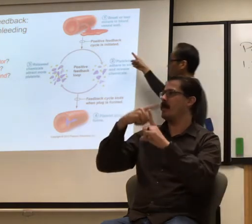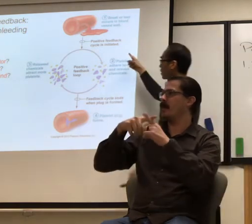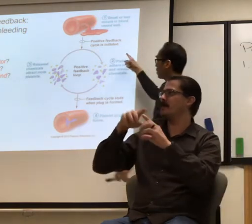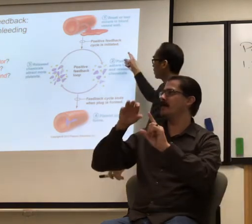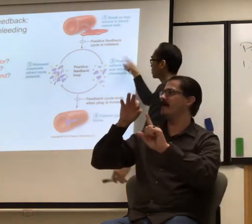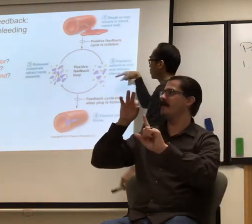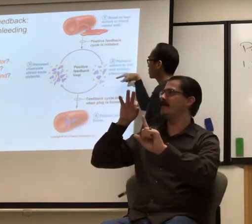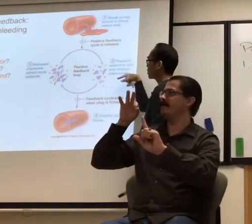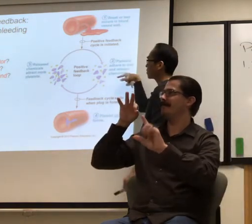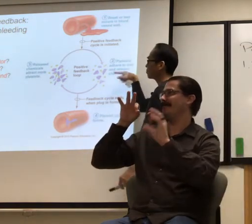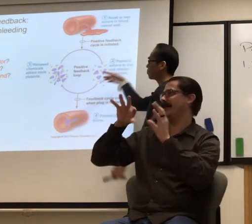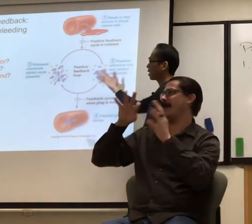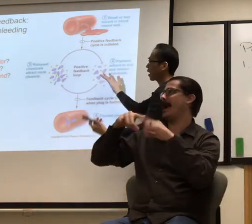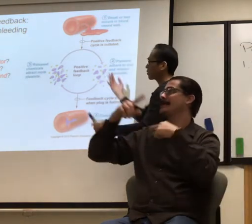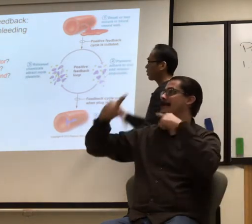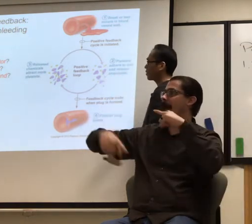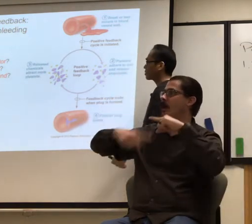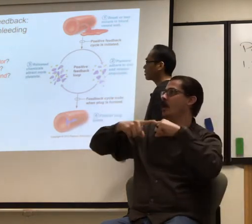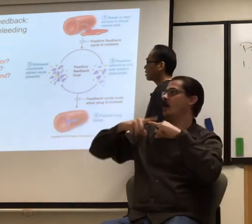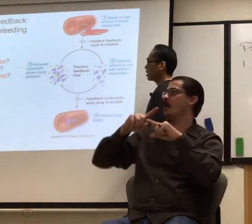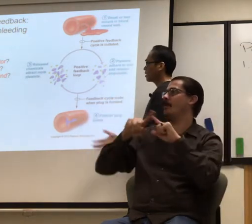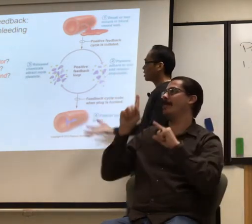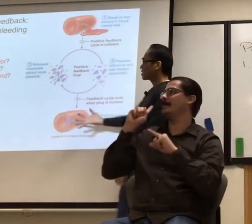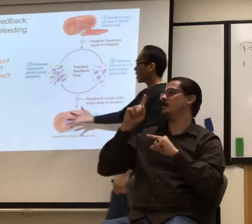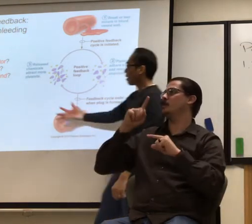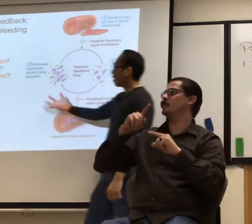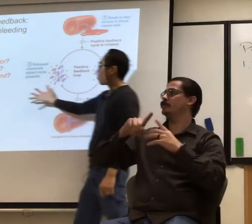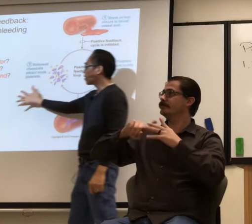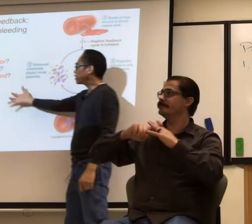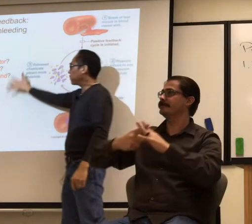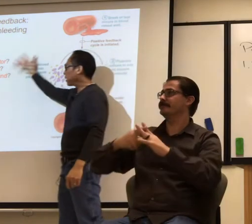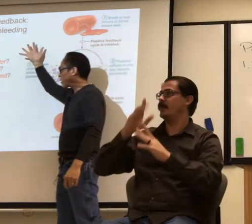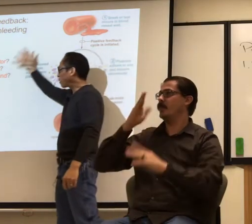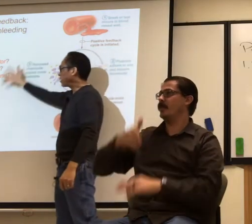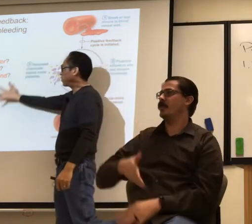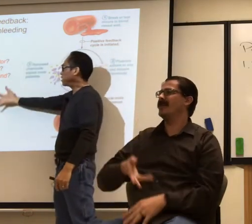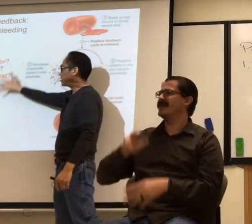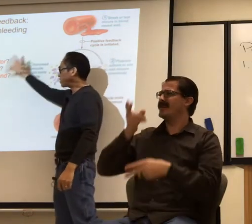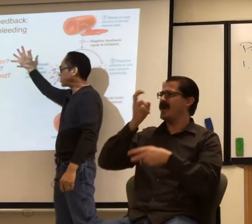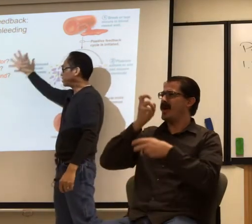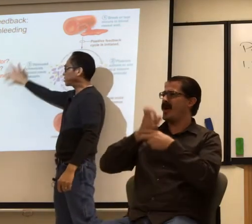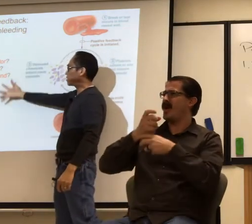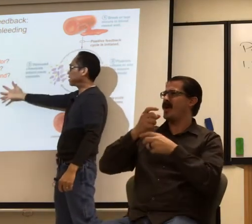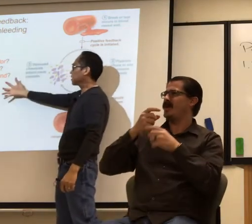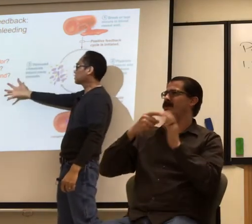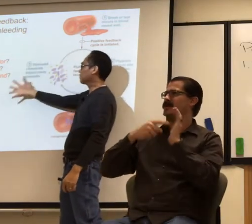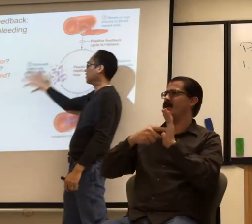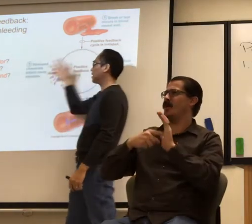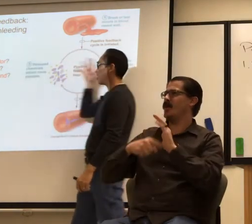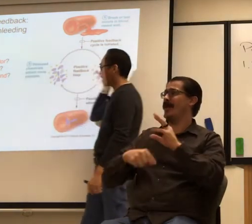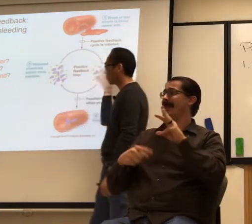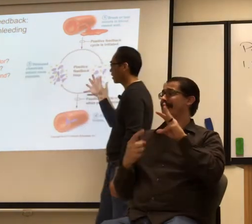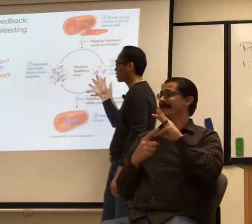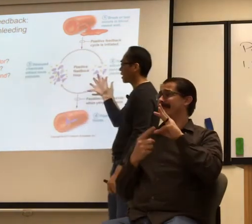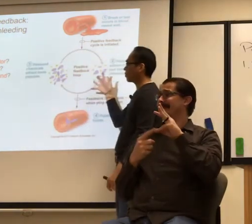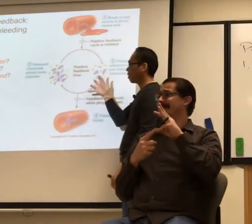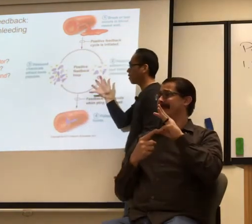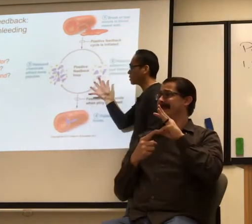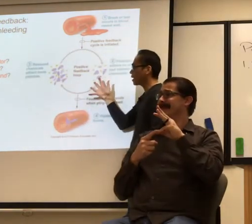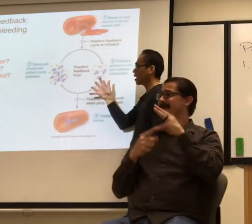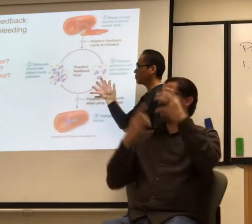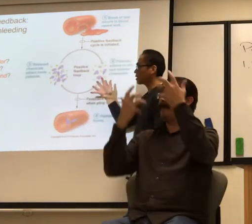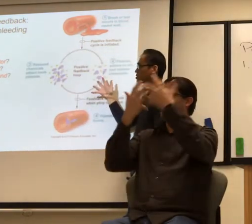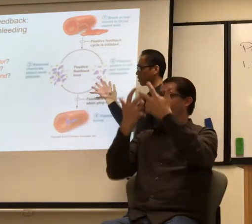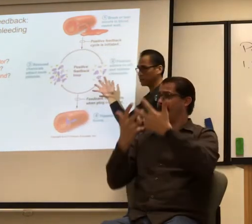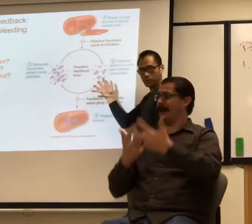initiate it. Because what is the, it's kind of hard to make these six things fit every example